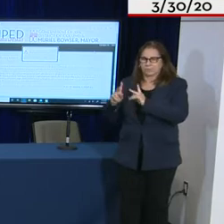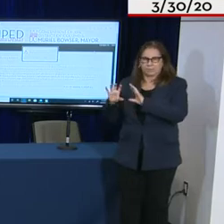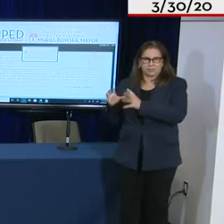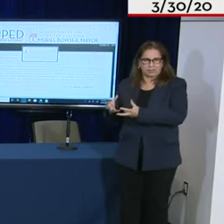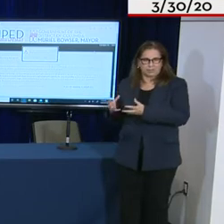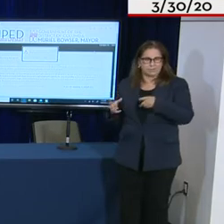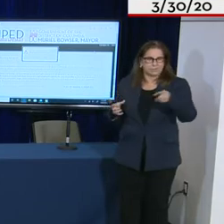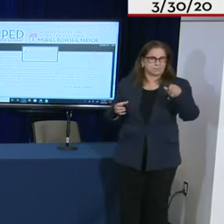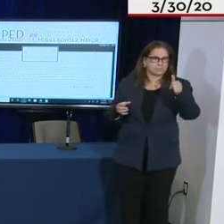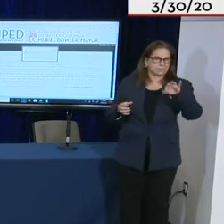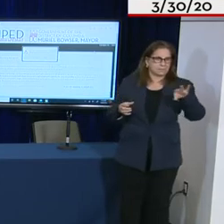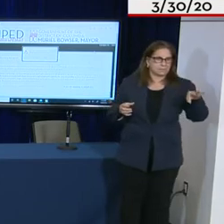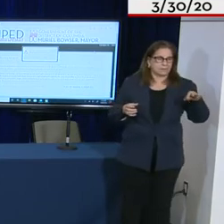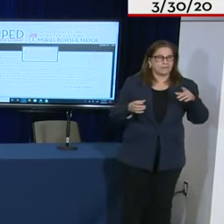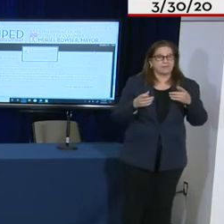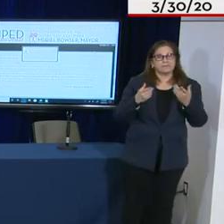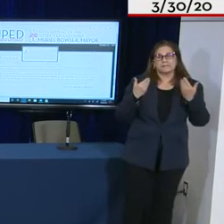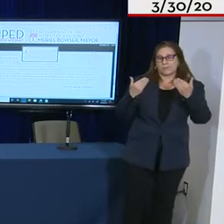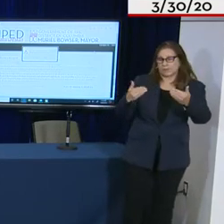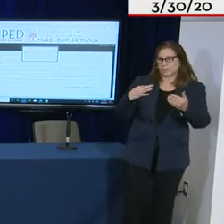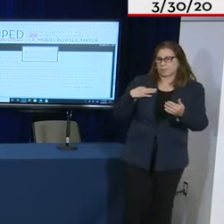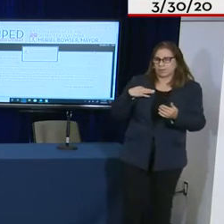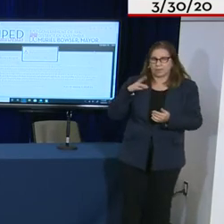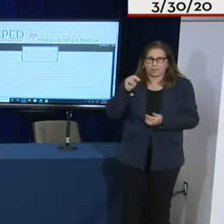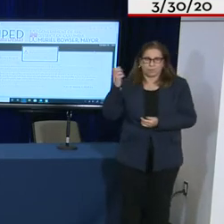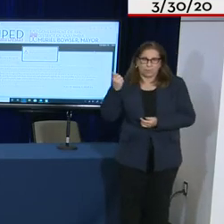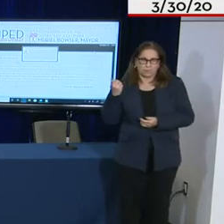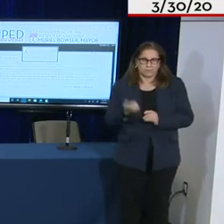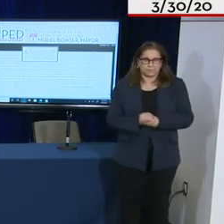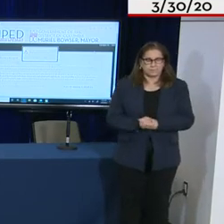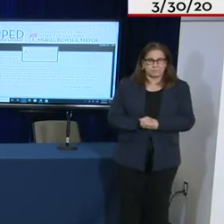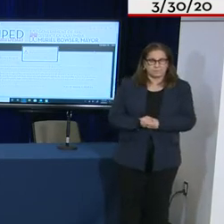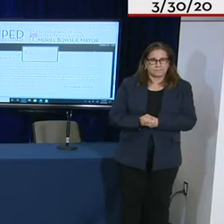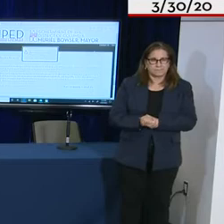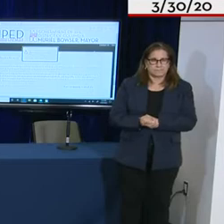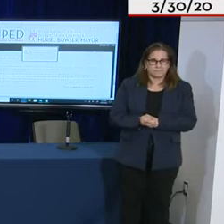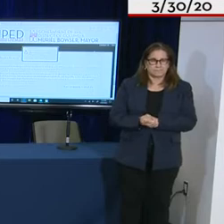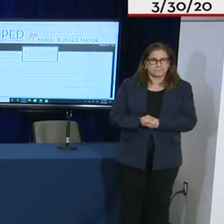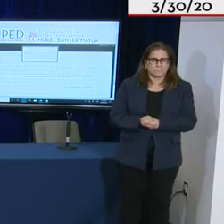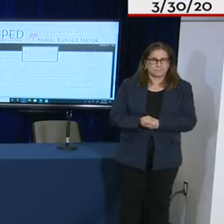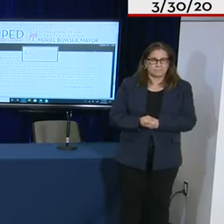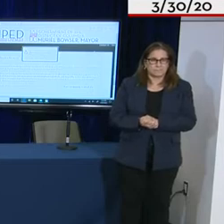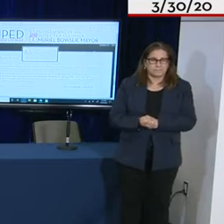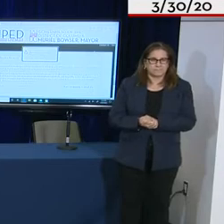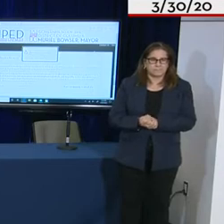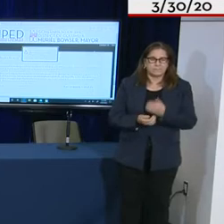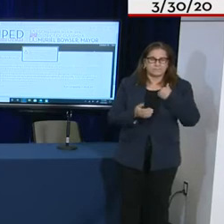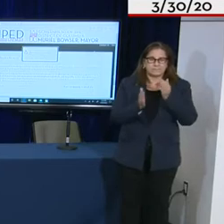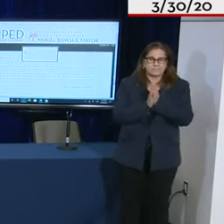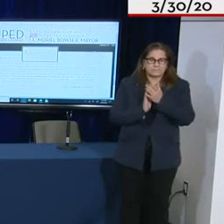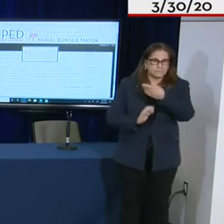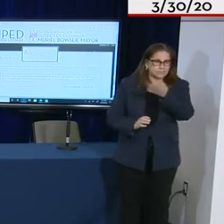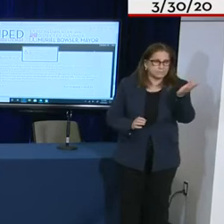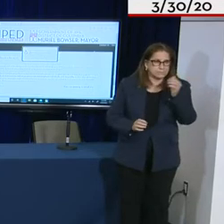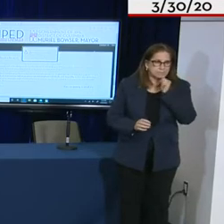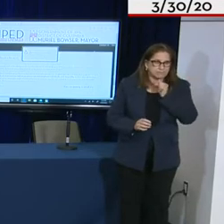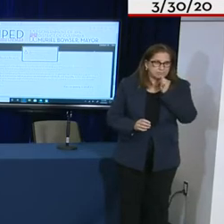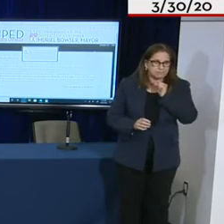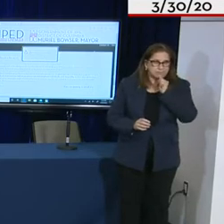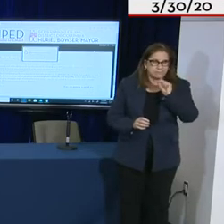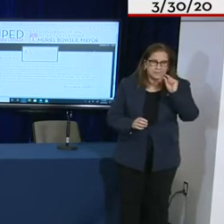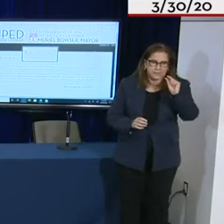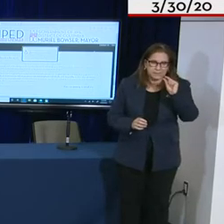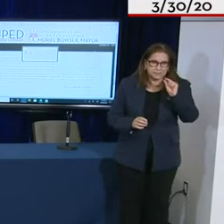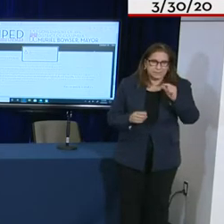unemployment insurance claims, and so I ask that you extend just a little bit of patience and grace as my staff is still